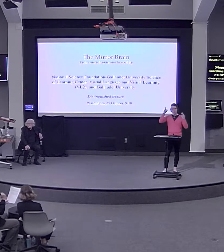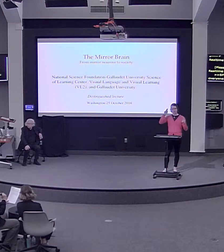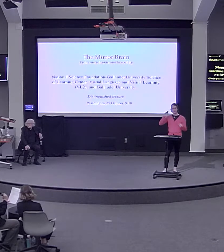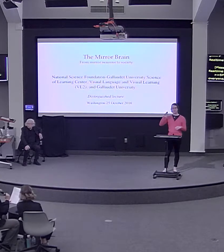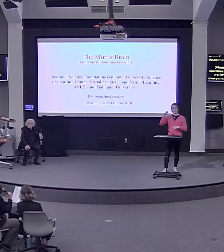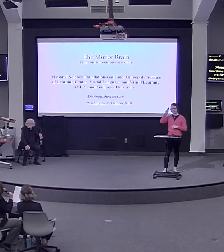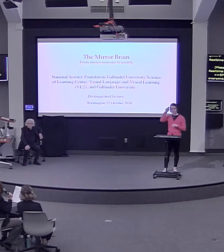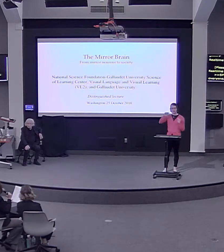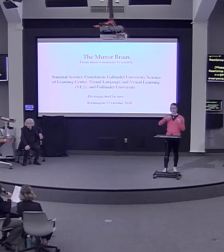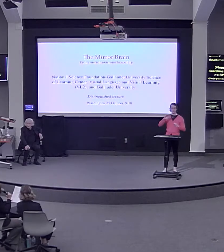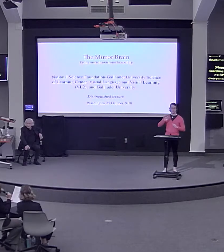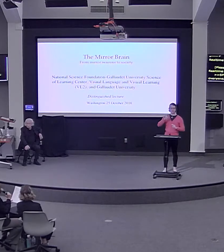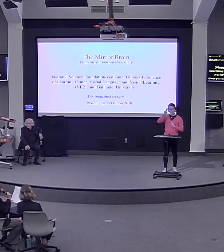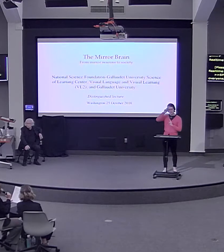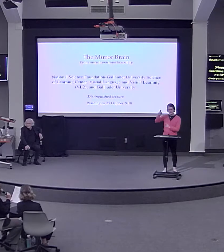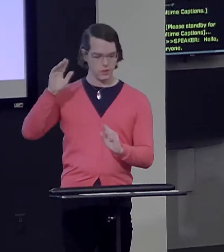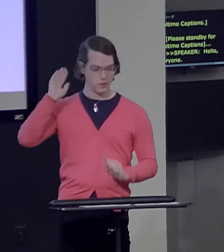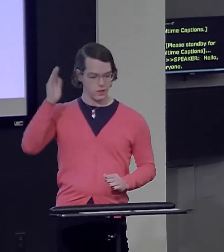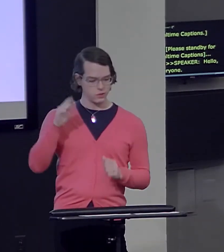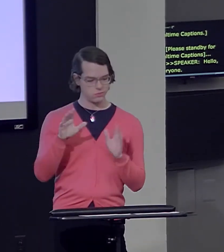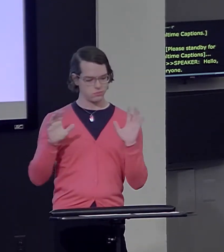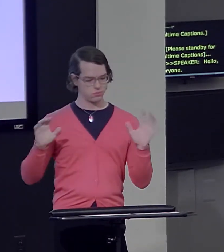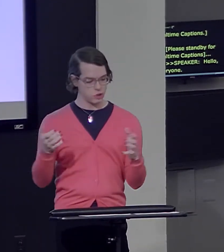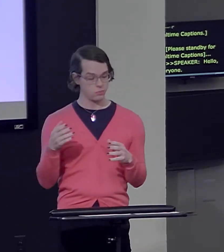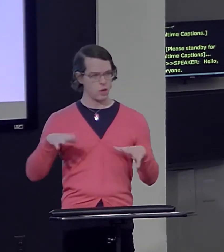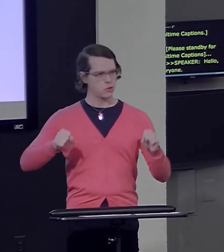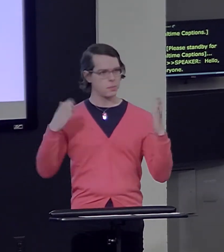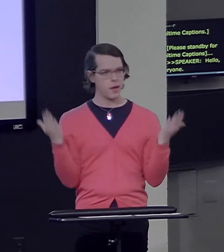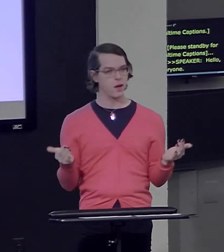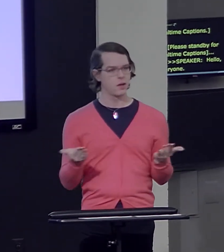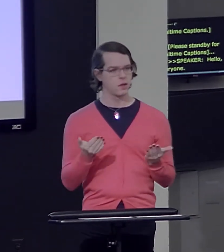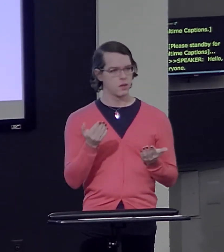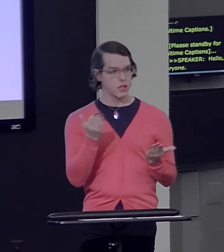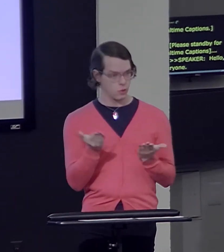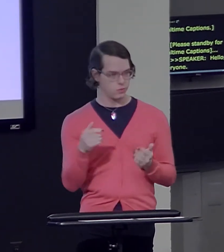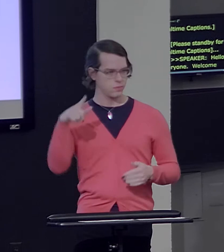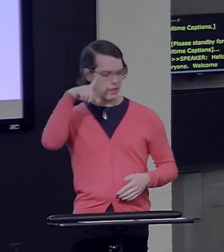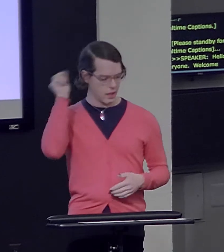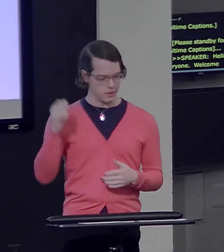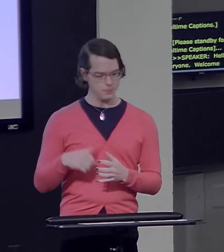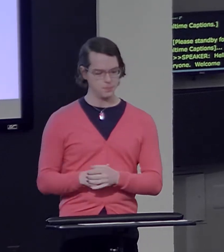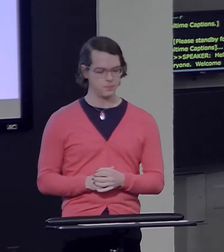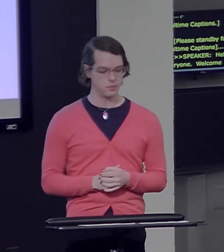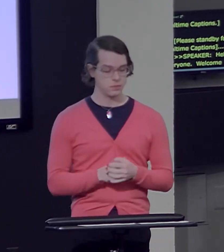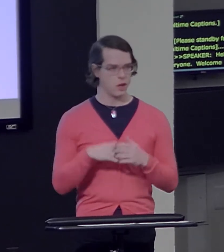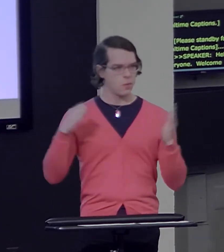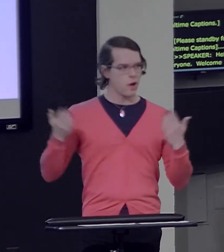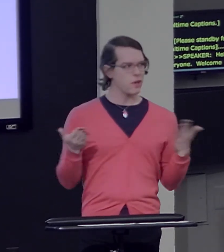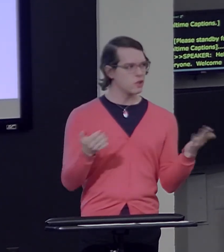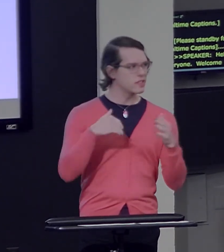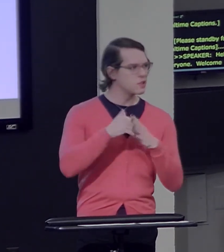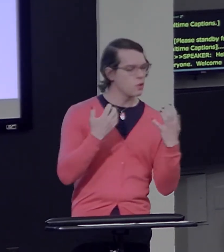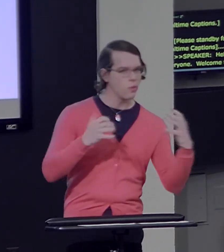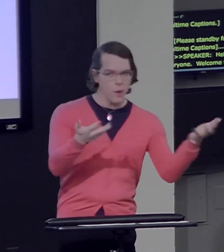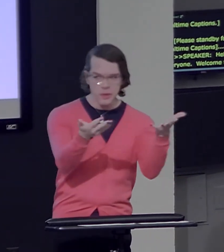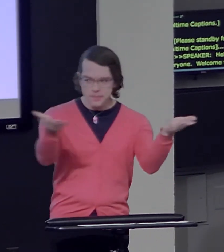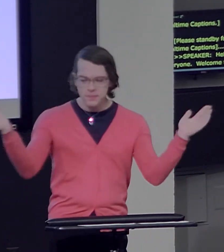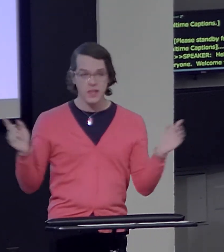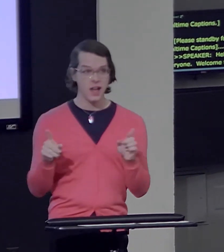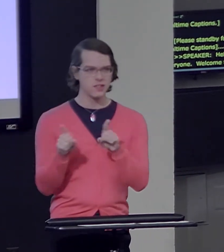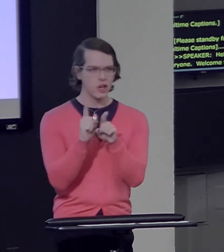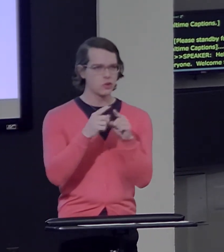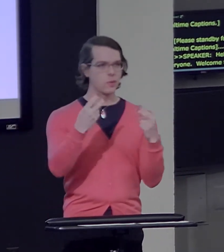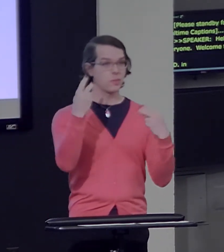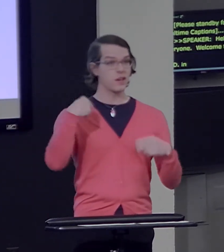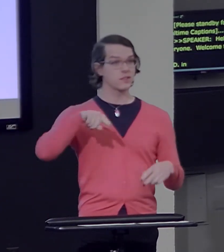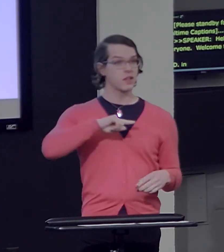Welcome to the PhD in Educational Neuroscience Distinguished Lecture Series, hosted by Gallaudet University.